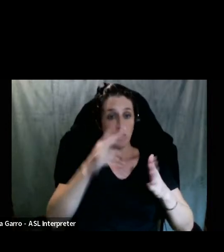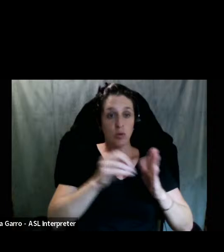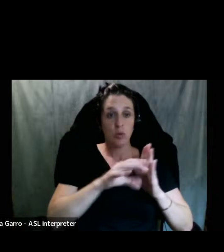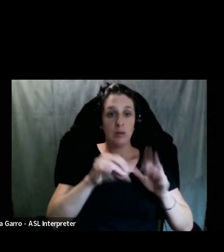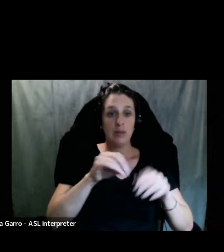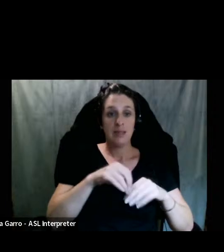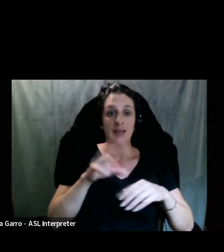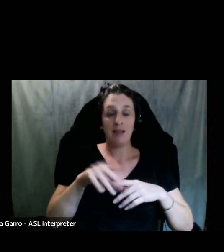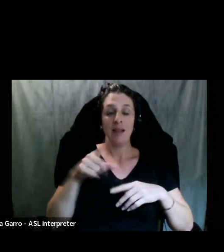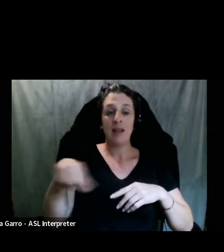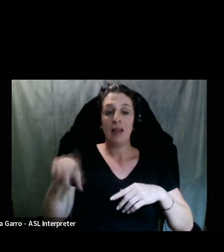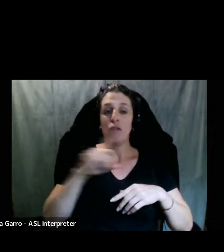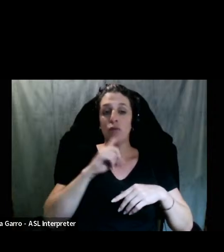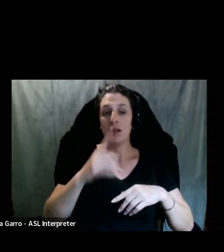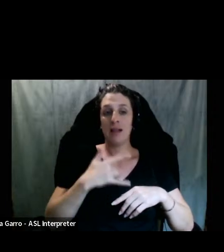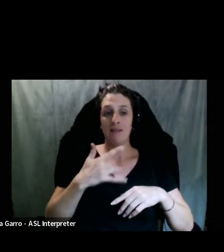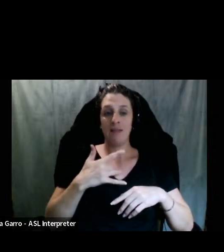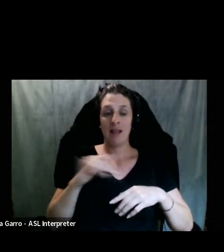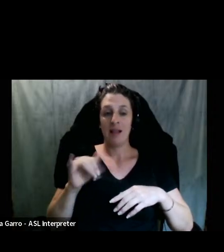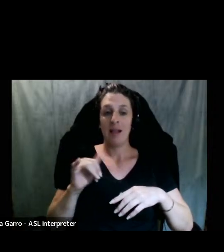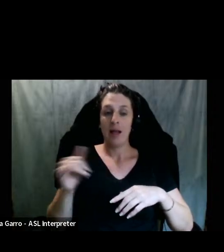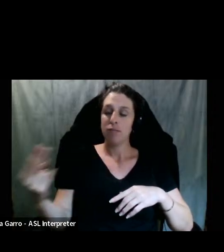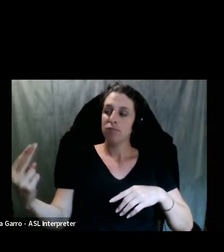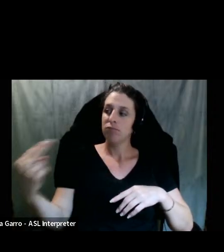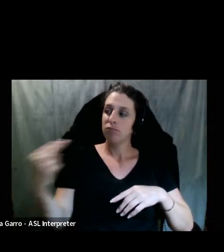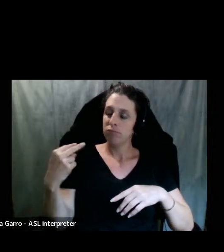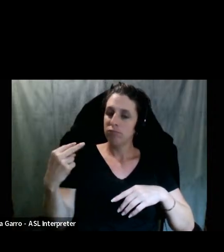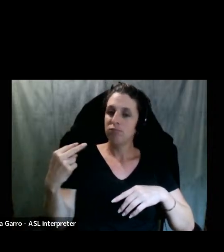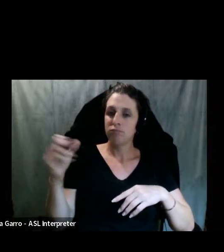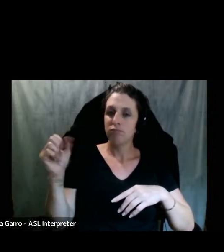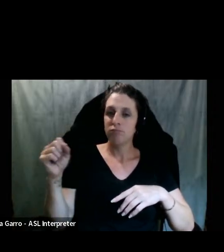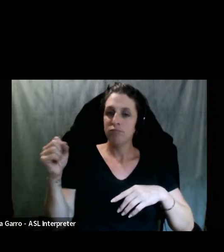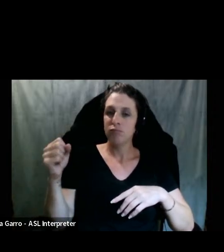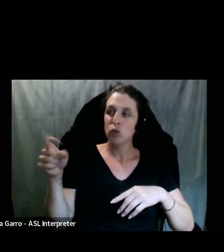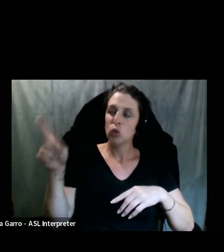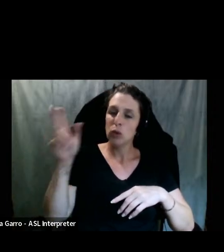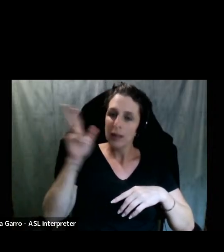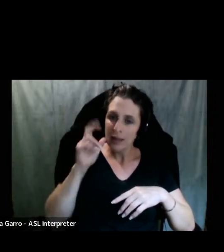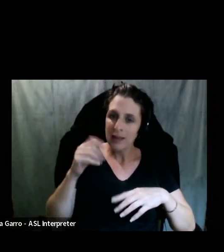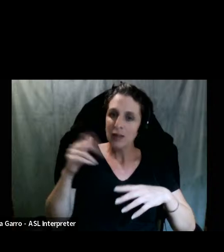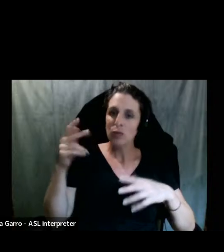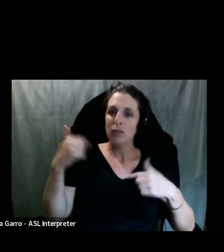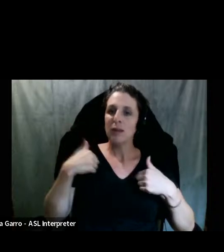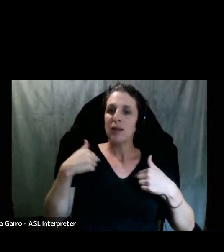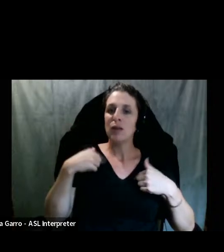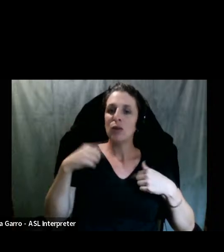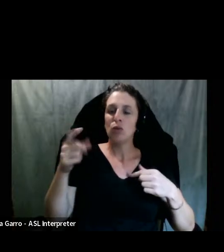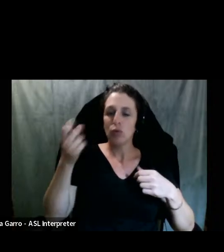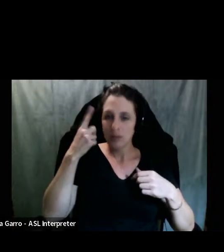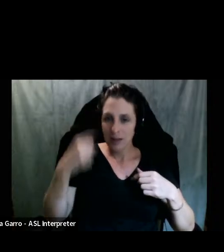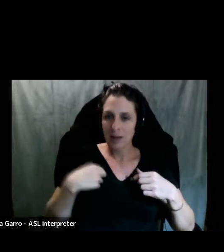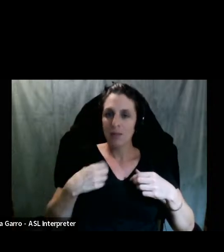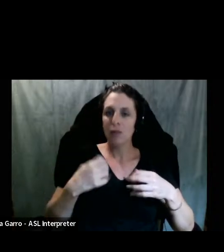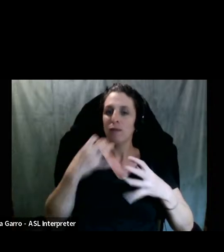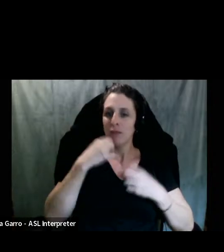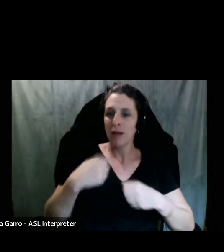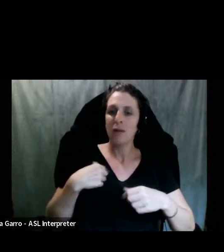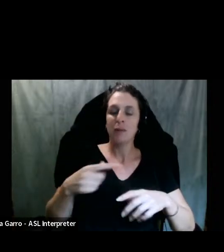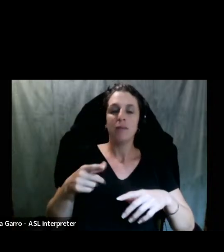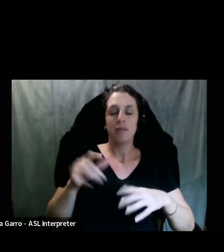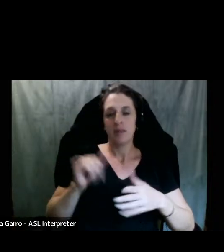do feel seen and heard and understood and valued. That's really